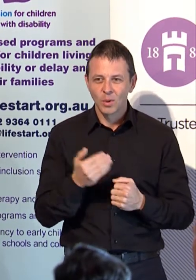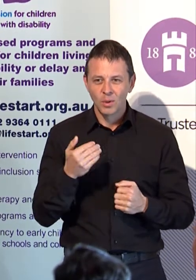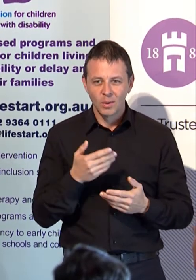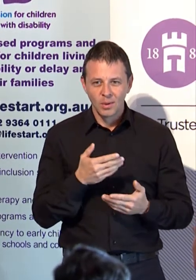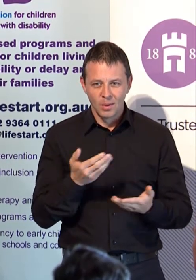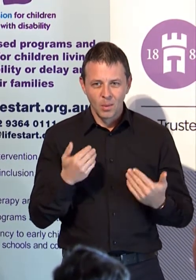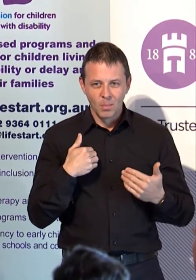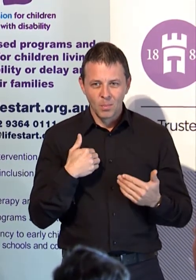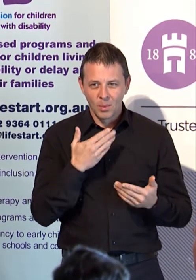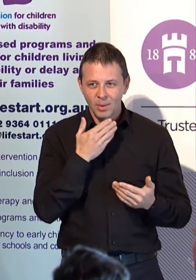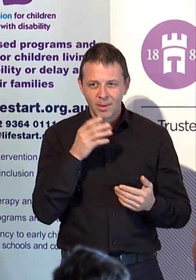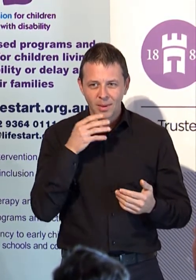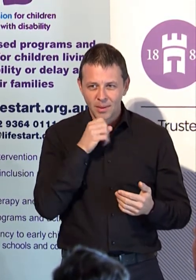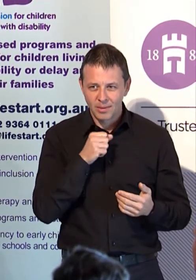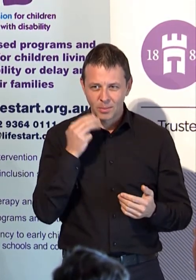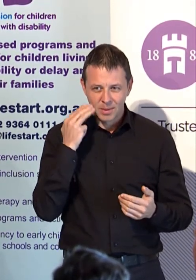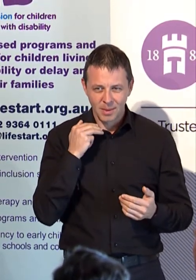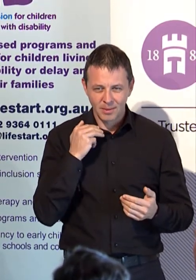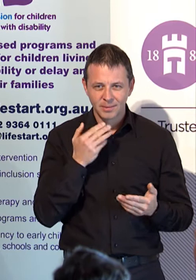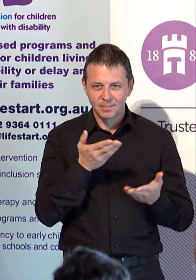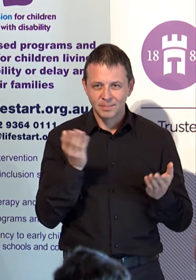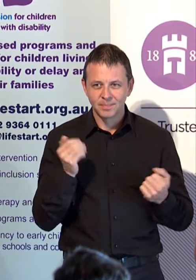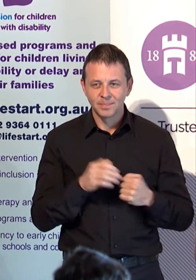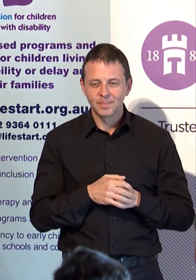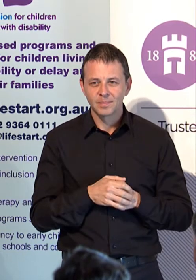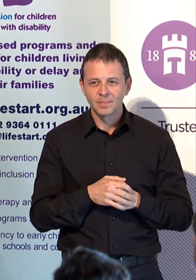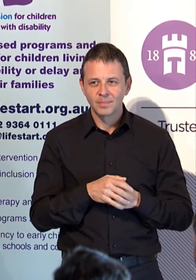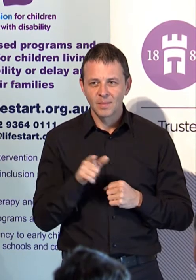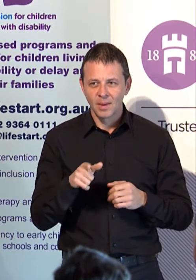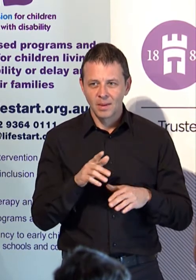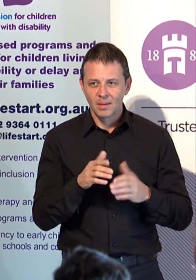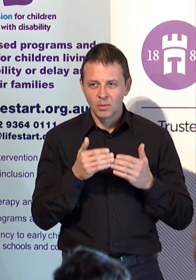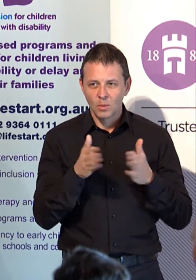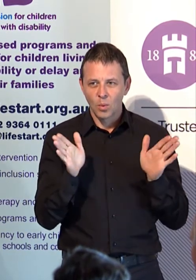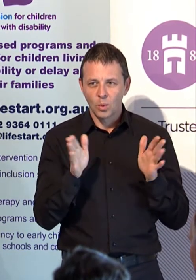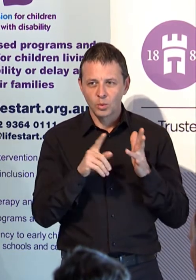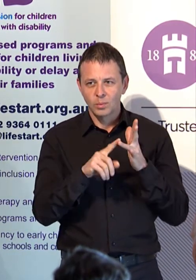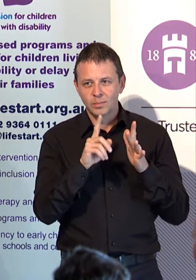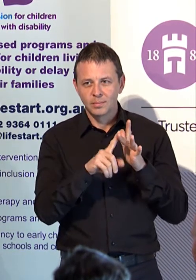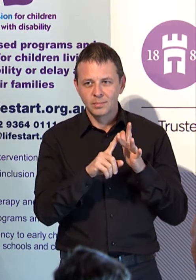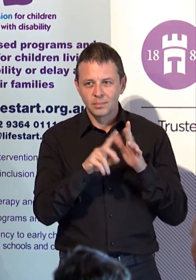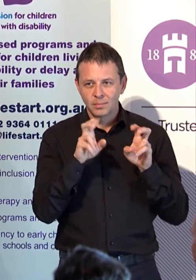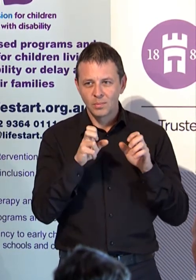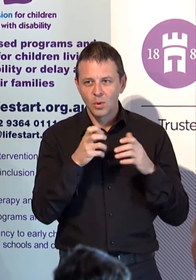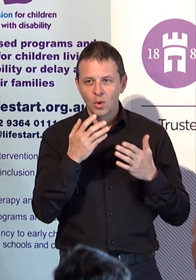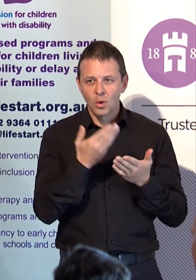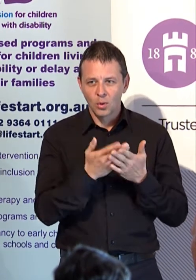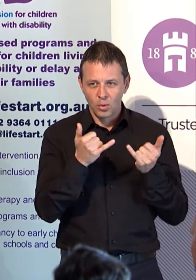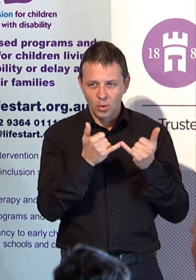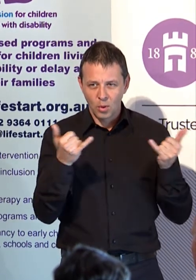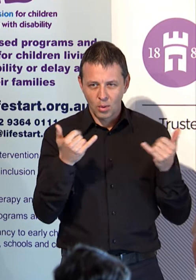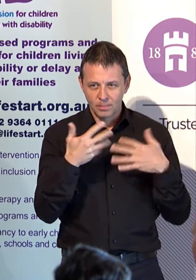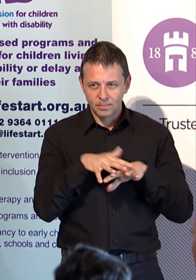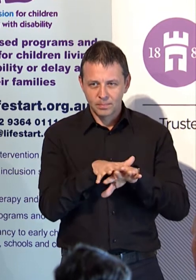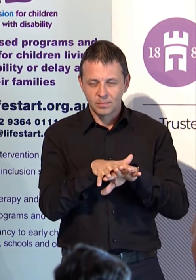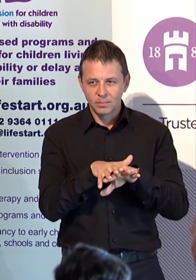gentlemen, and welcome to this launch of OI, Online Inclusion, which